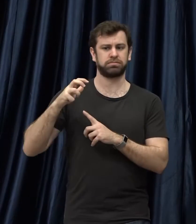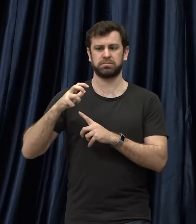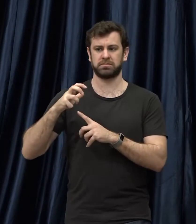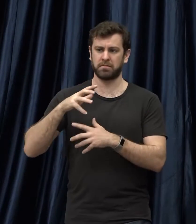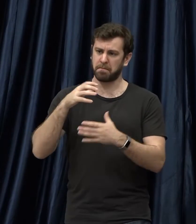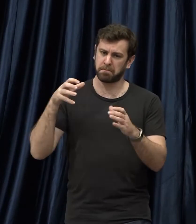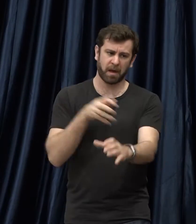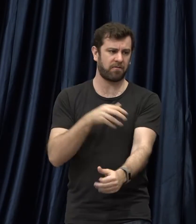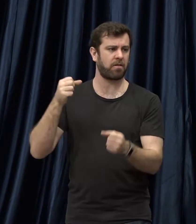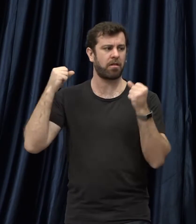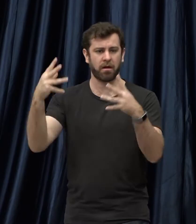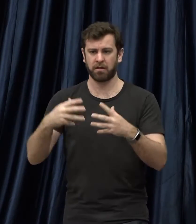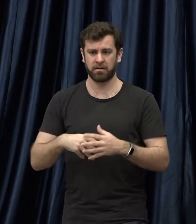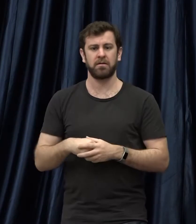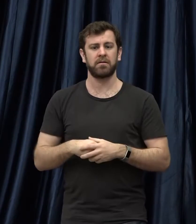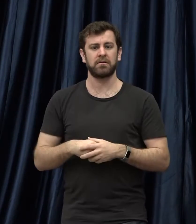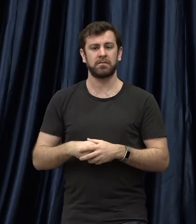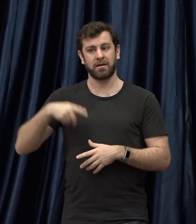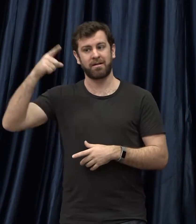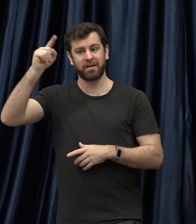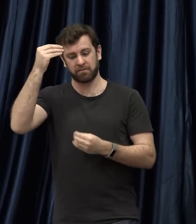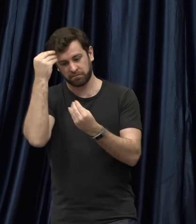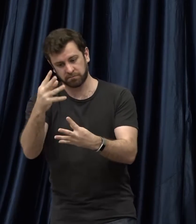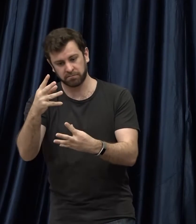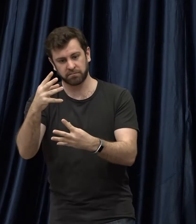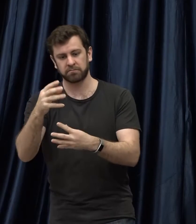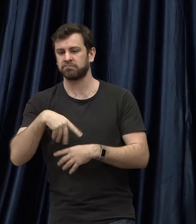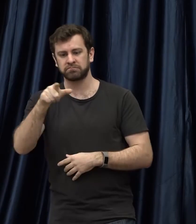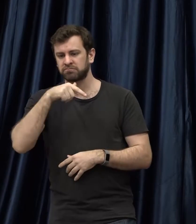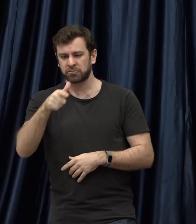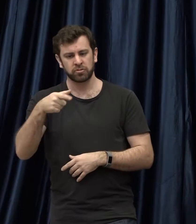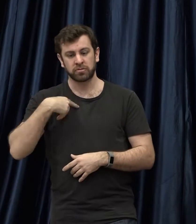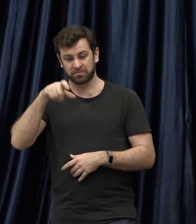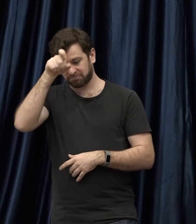time, Allah told him, do not be afraid.